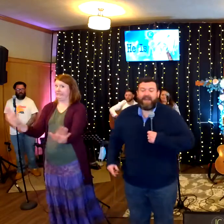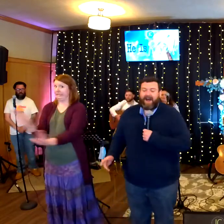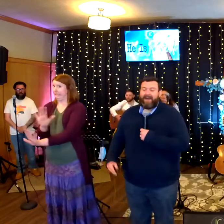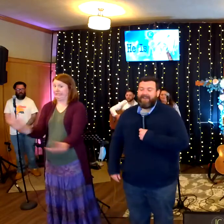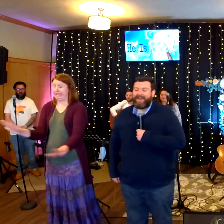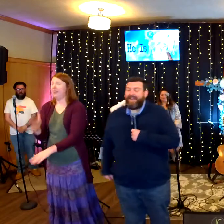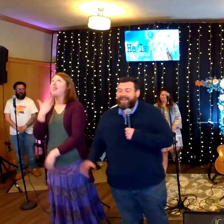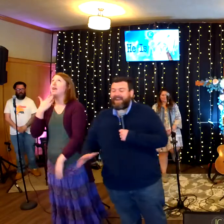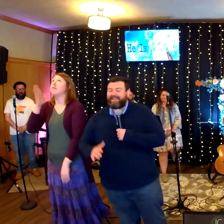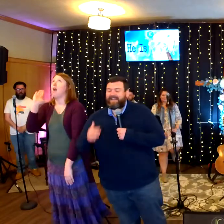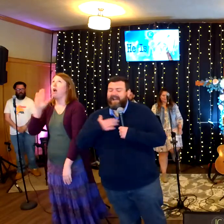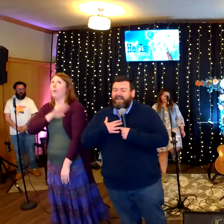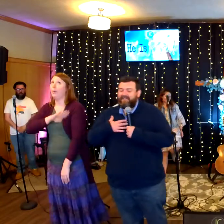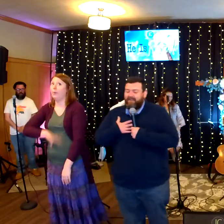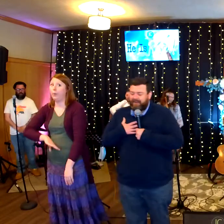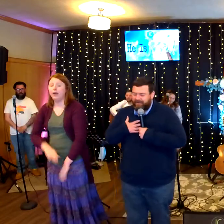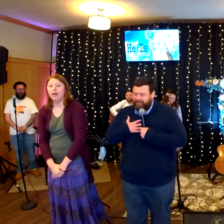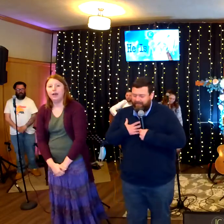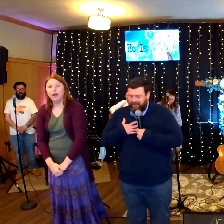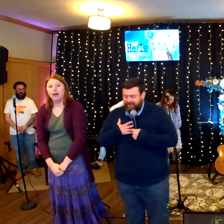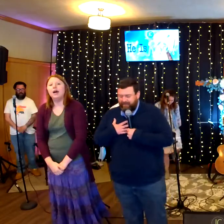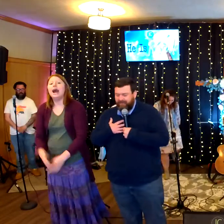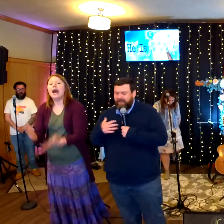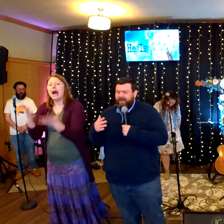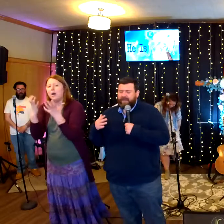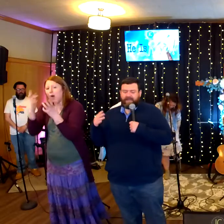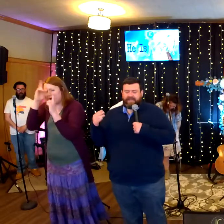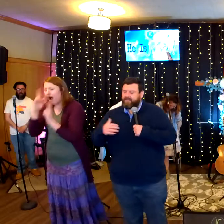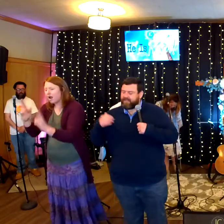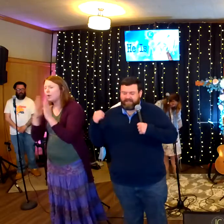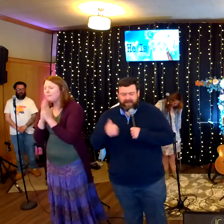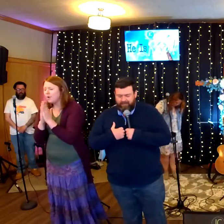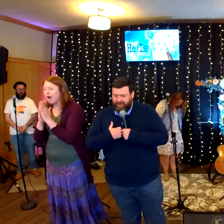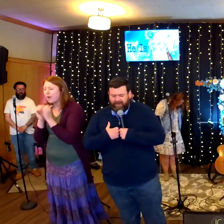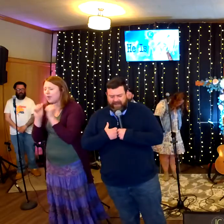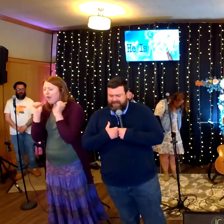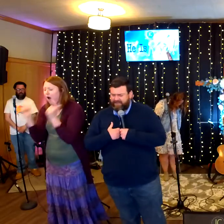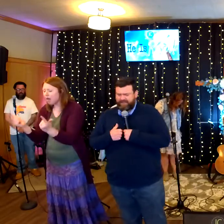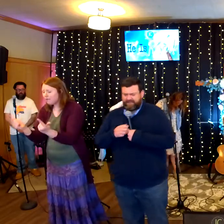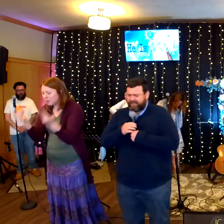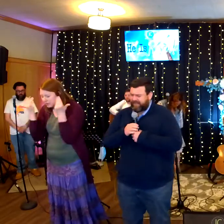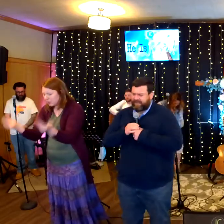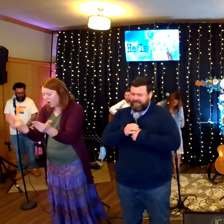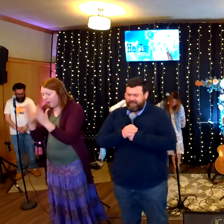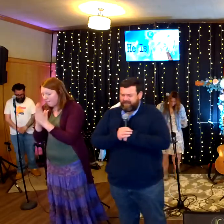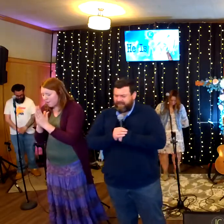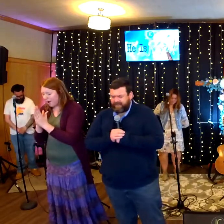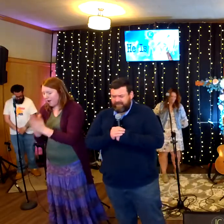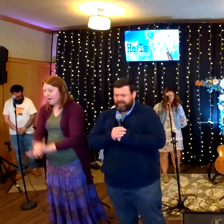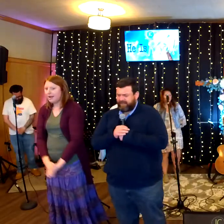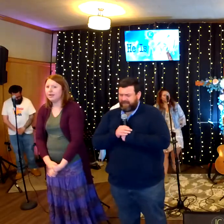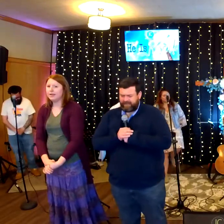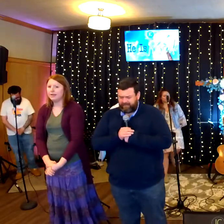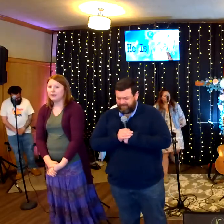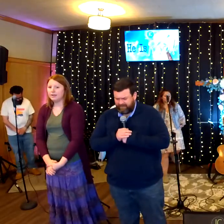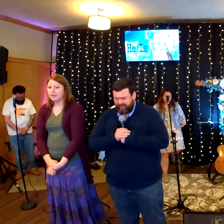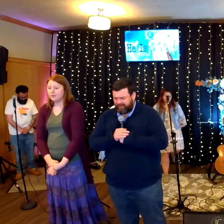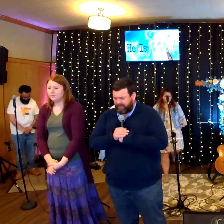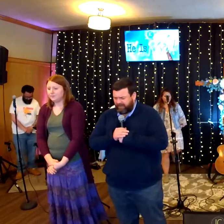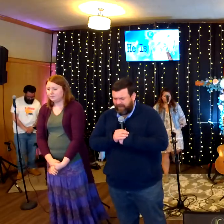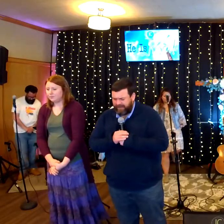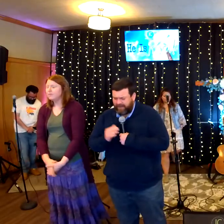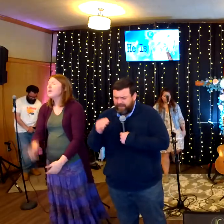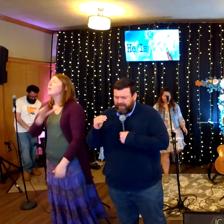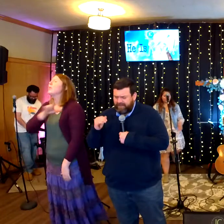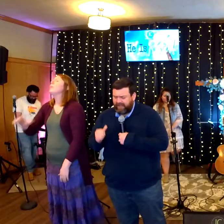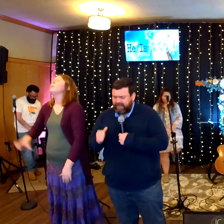about that. All right, guys, I have the honor to pray with you, and let's just bow our heads and just get into the spirit of the Lord.